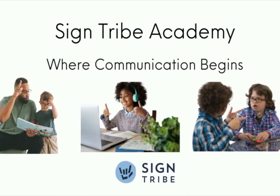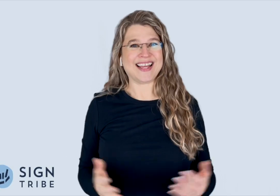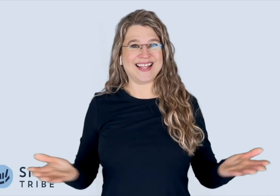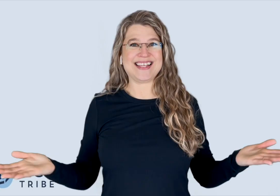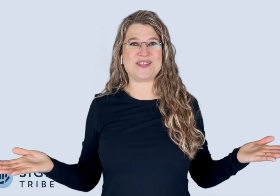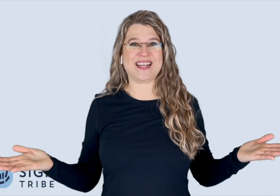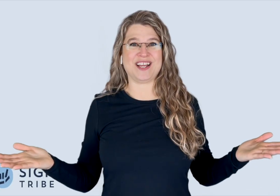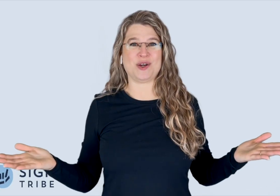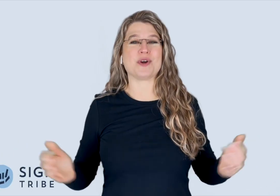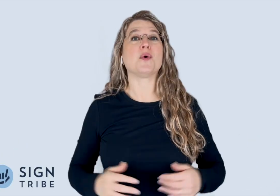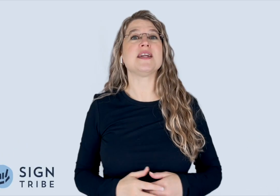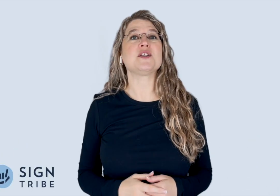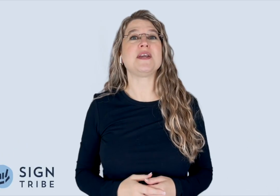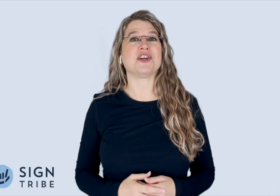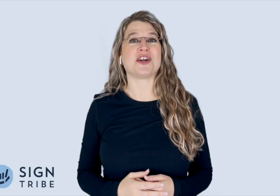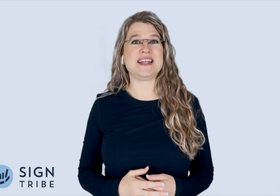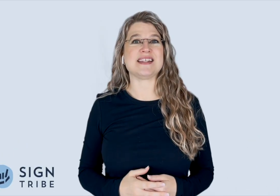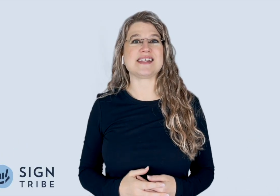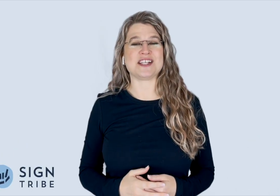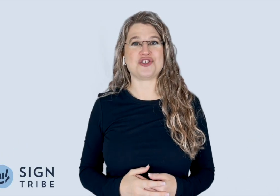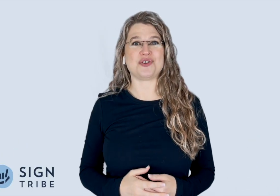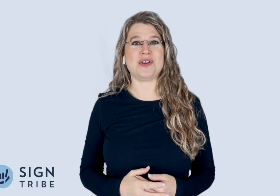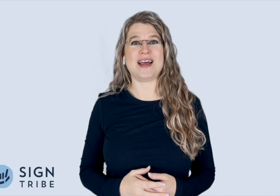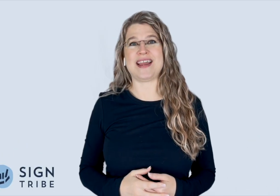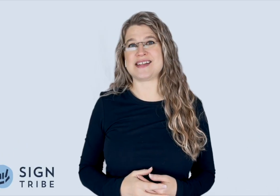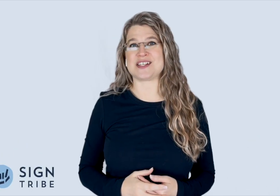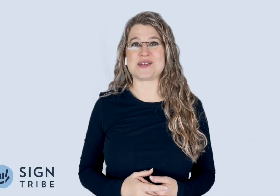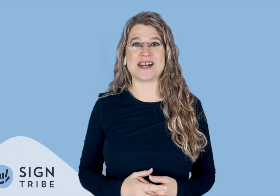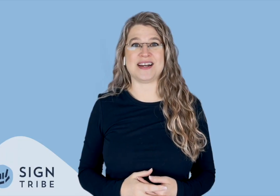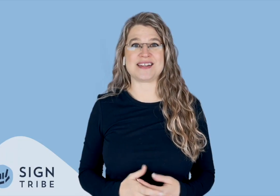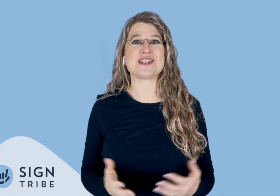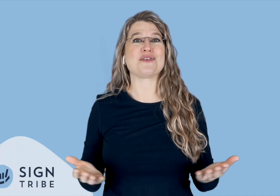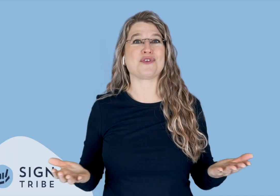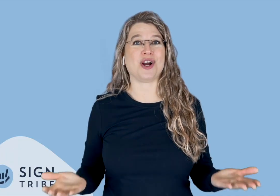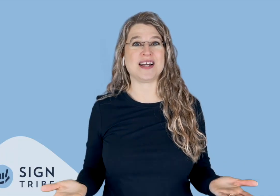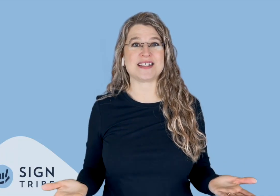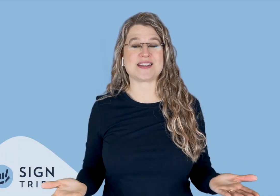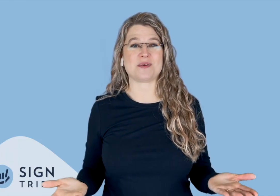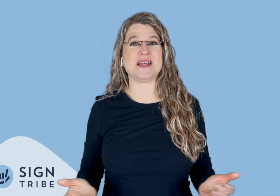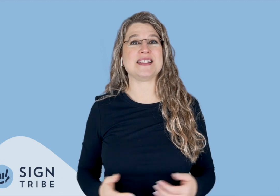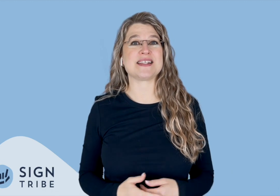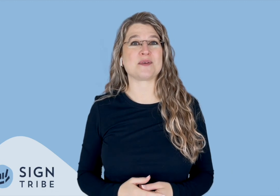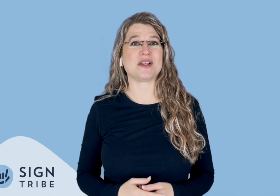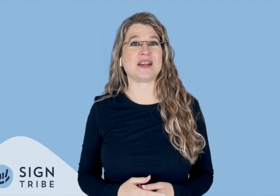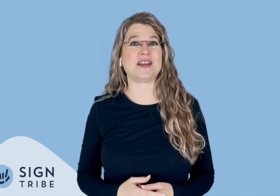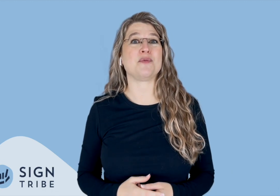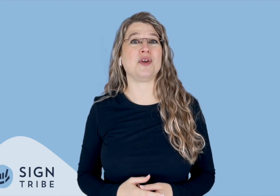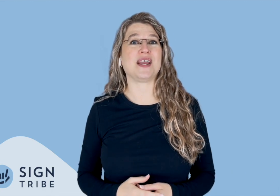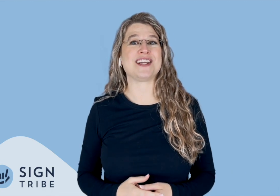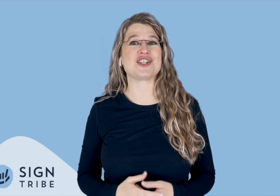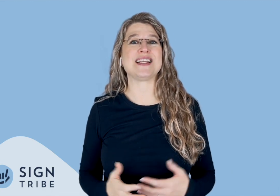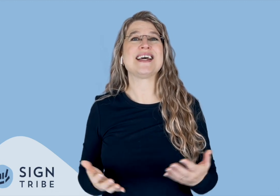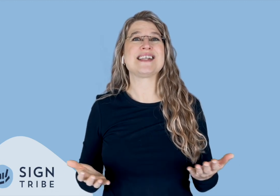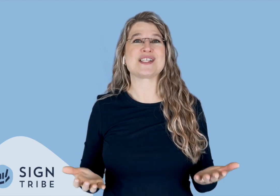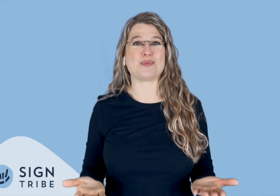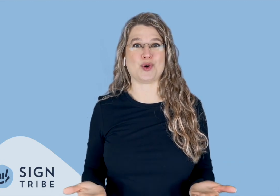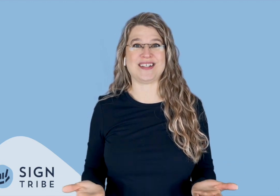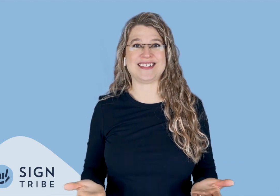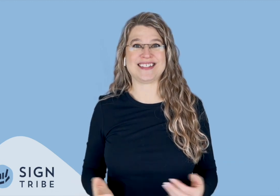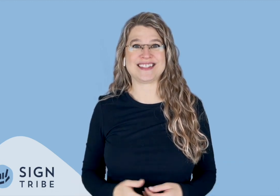In this video, we're going to be learning essential ASL signs for autism and disability communication support.